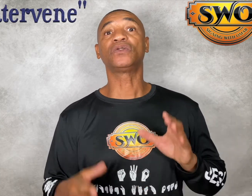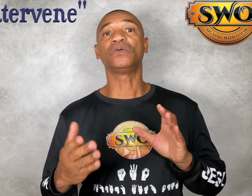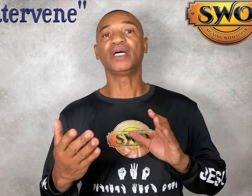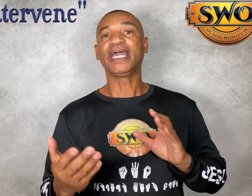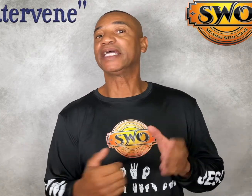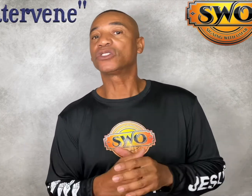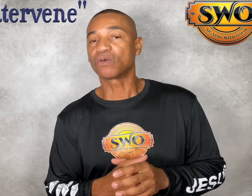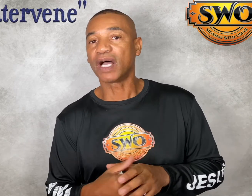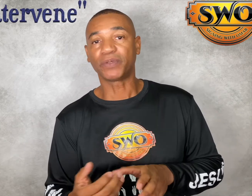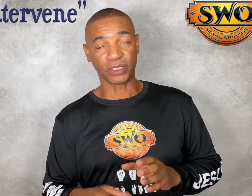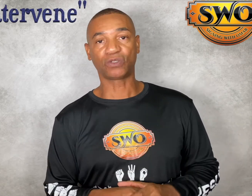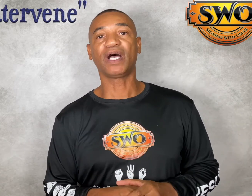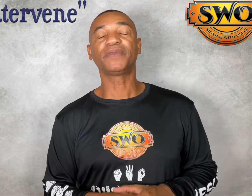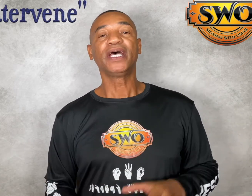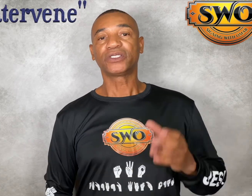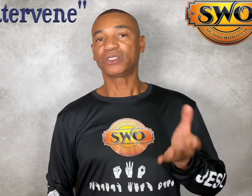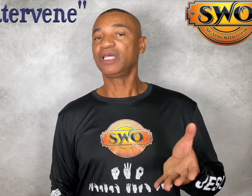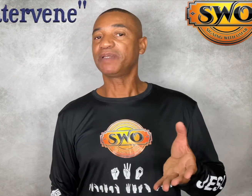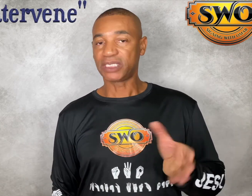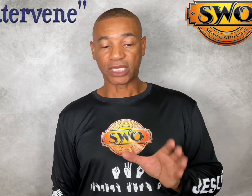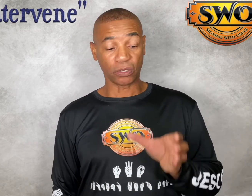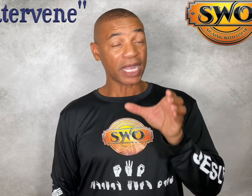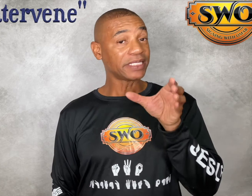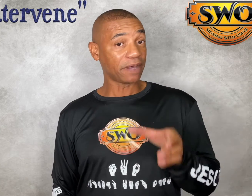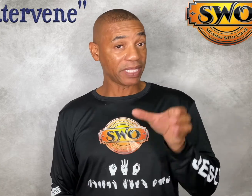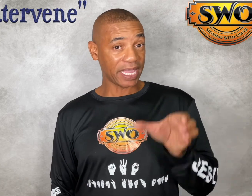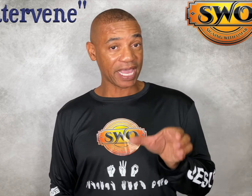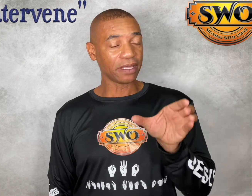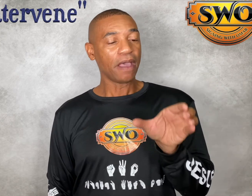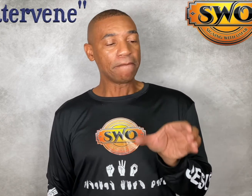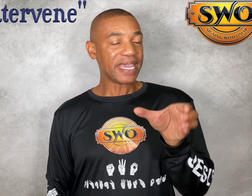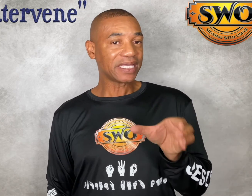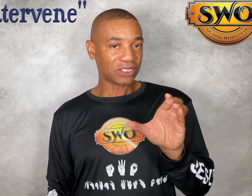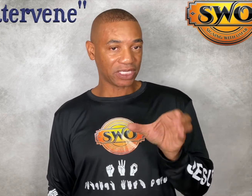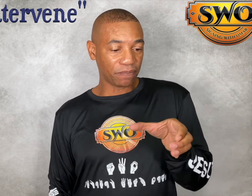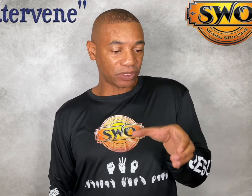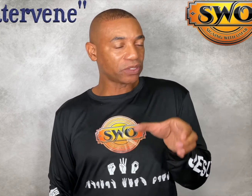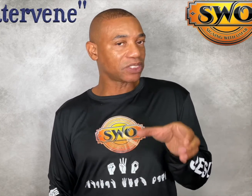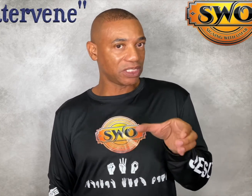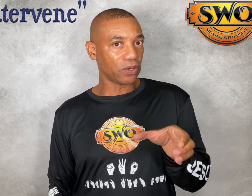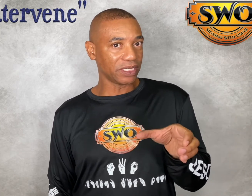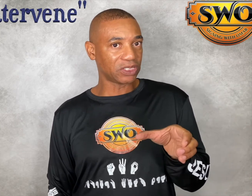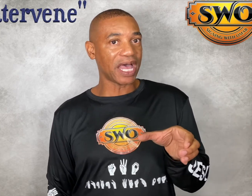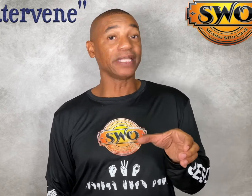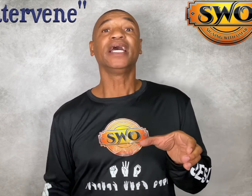to interrupt or disrupt. So simply take your non-dominant hand, make a C, but turn the C on its side. Take